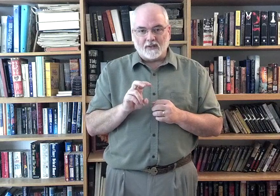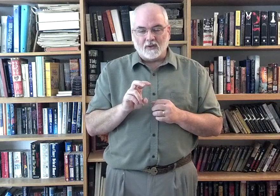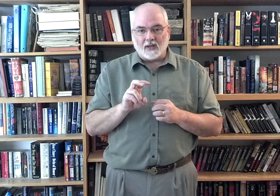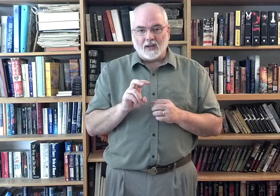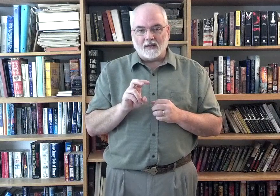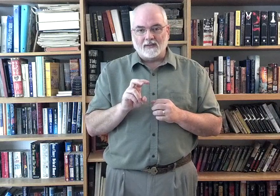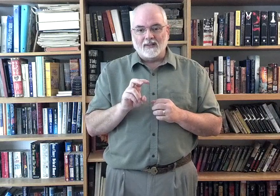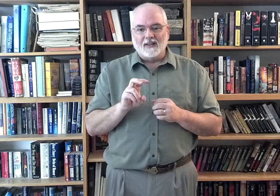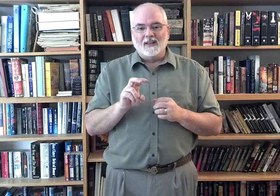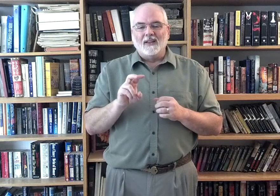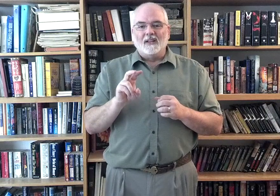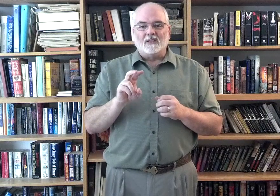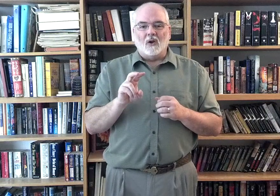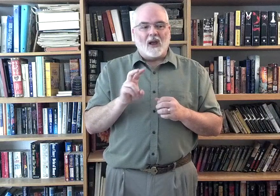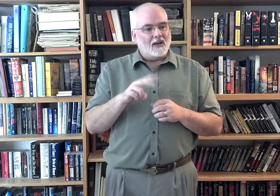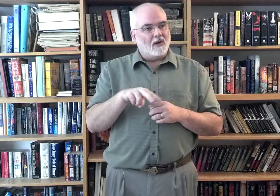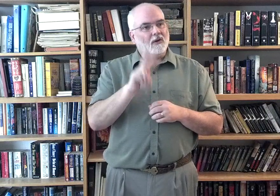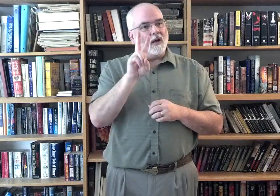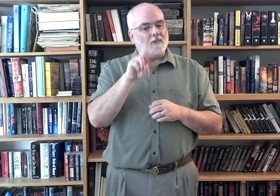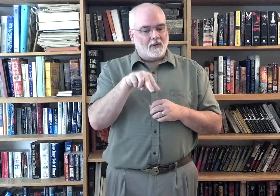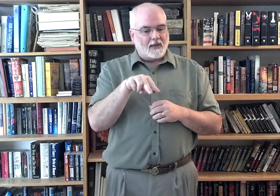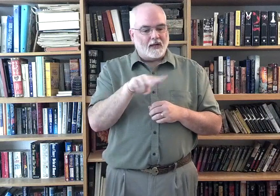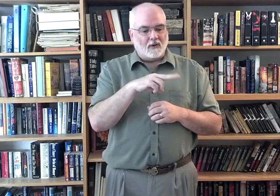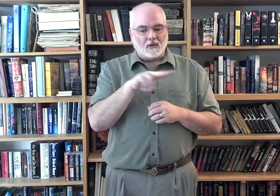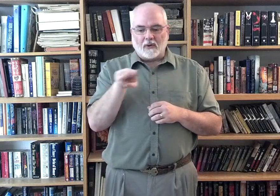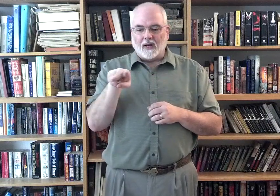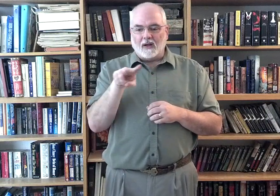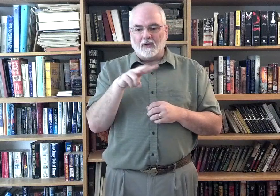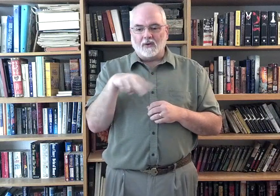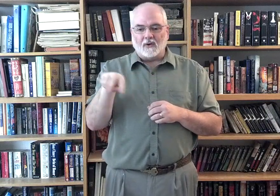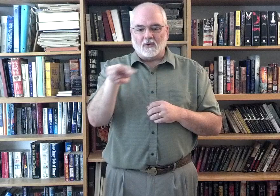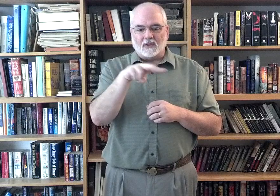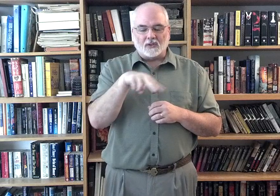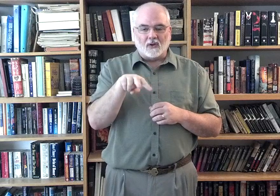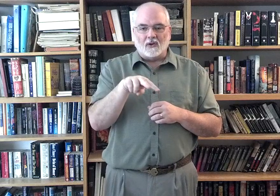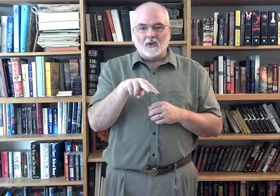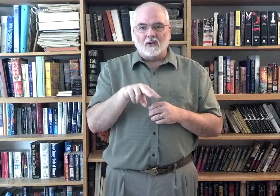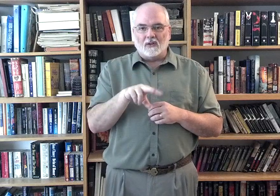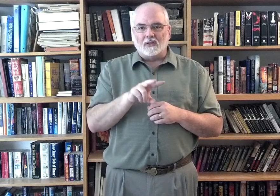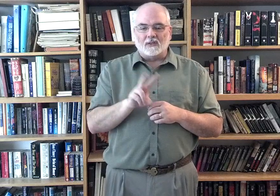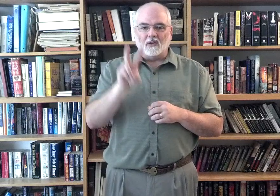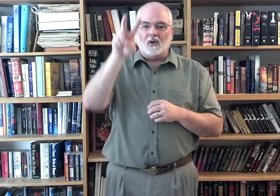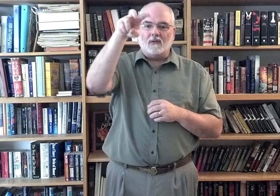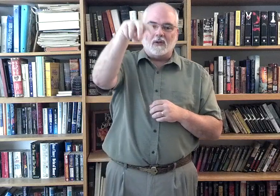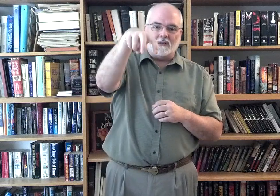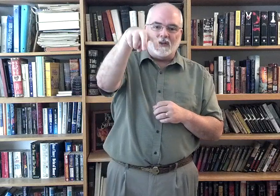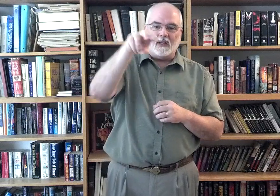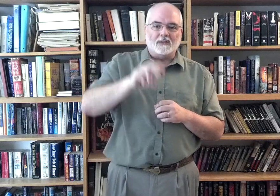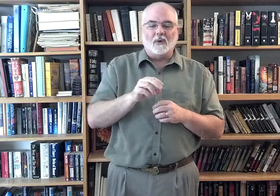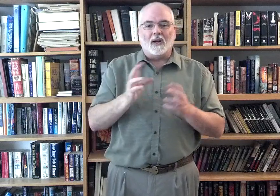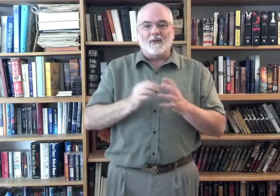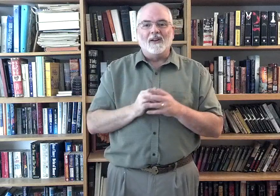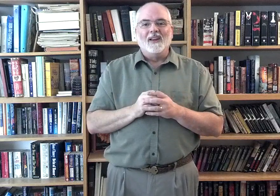okay? So I can look up and look down, look around, look over in circles, look over the fence, whatever,